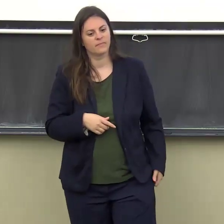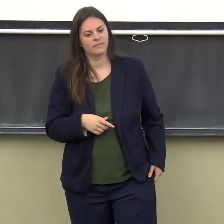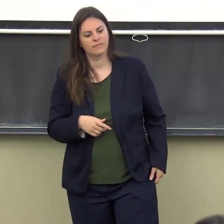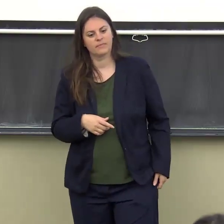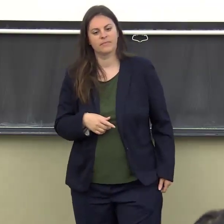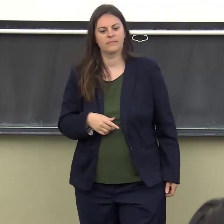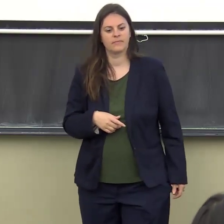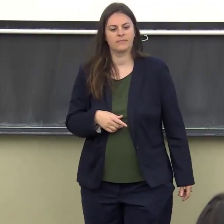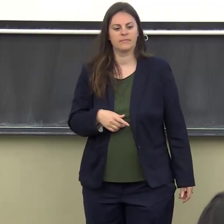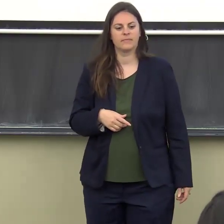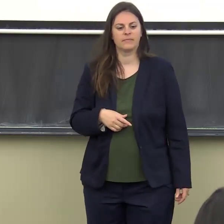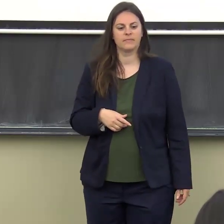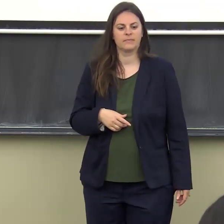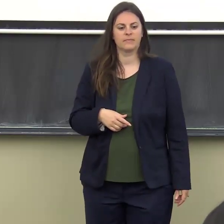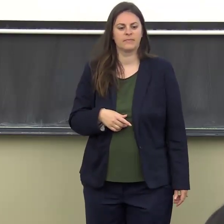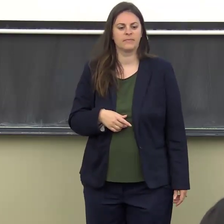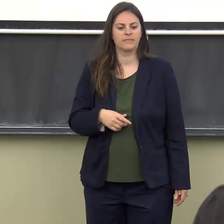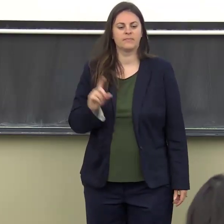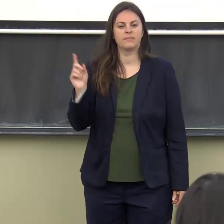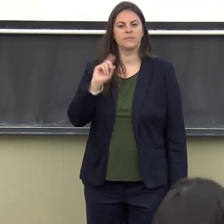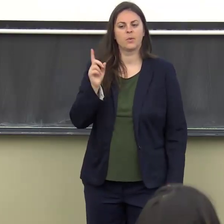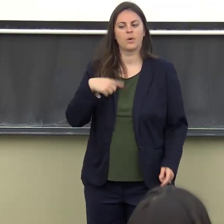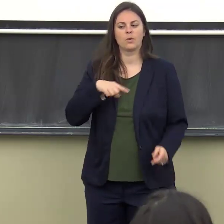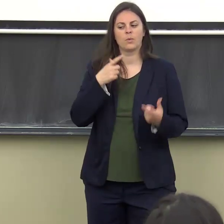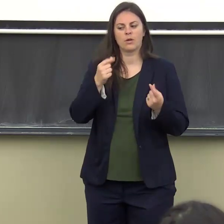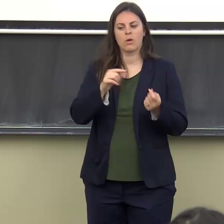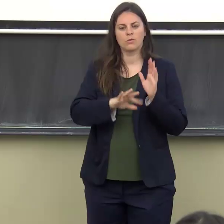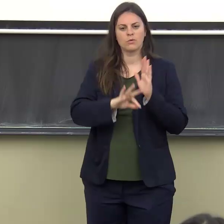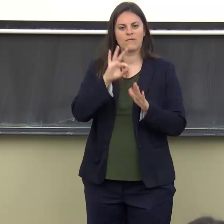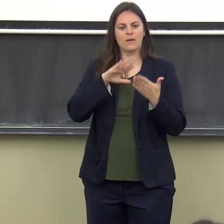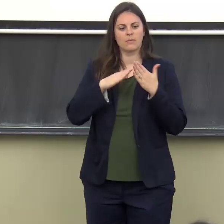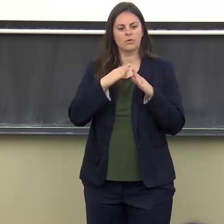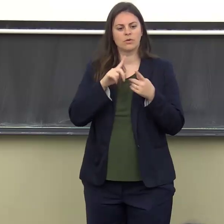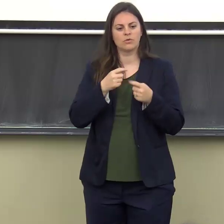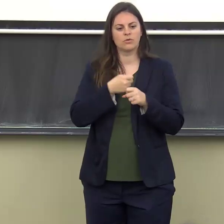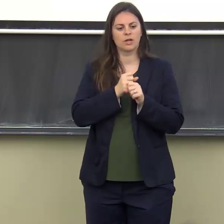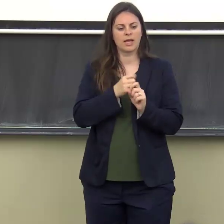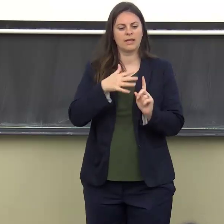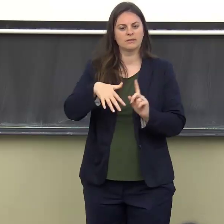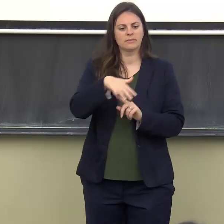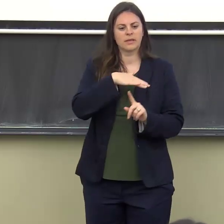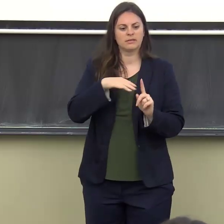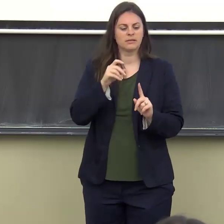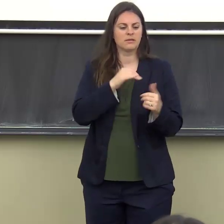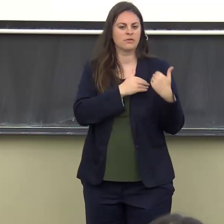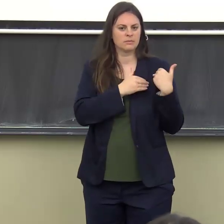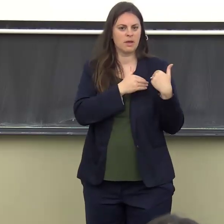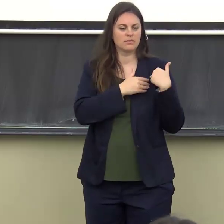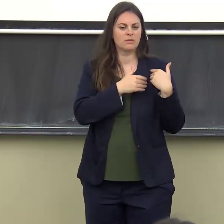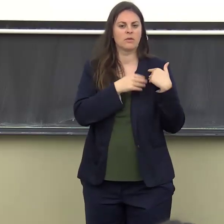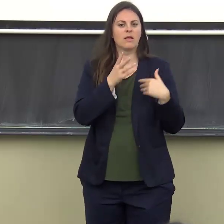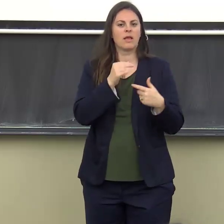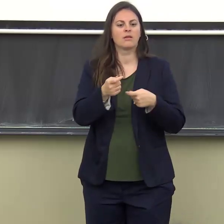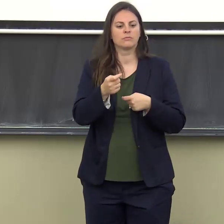Where do we go to find community? Where do we go to find community to create spaces of responsible reciprocal AI